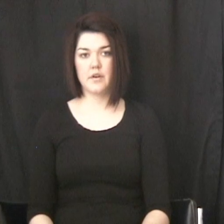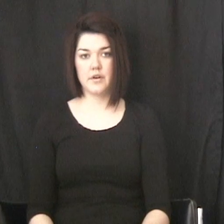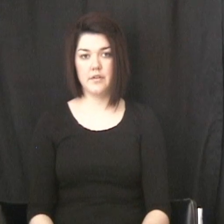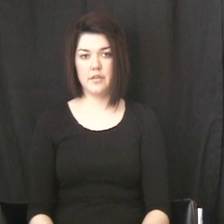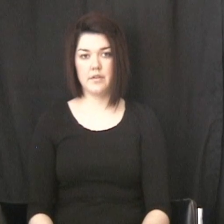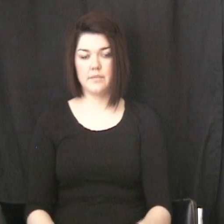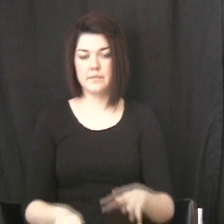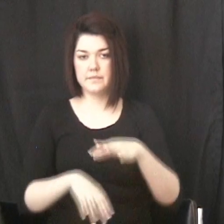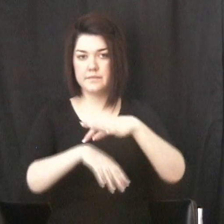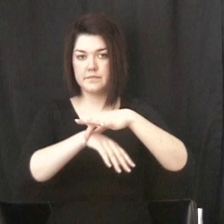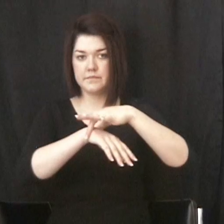earth,